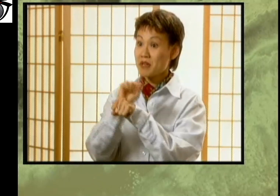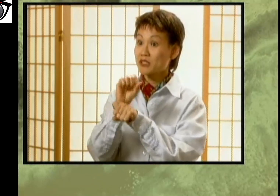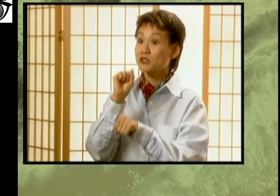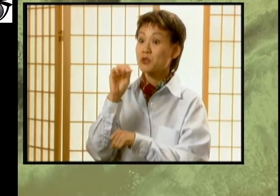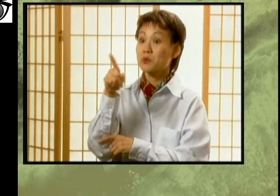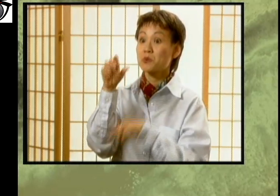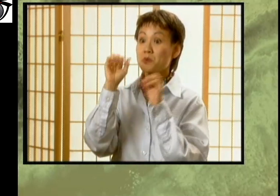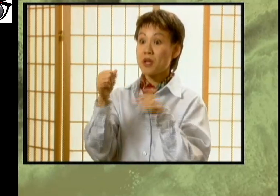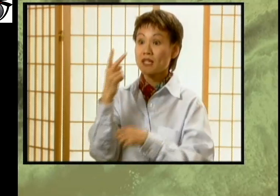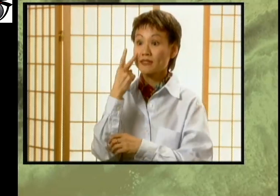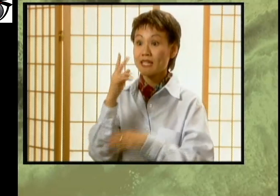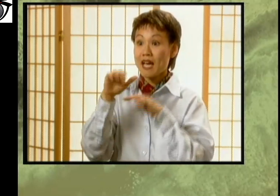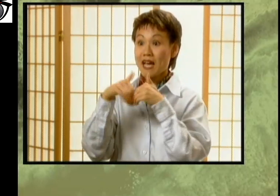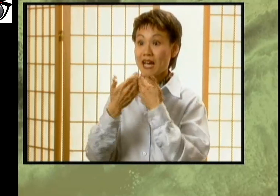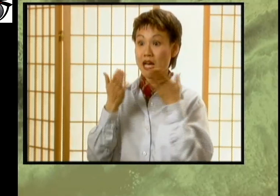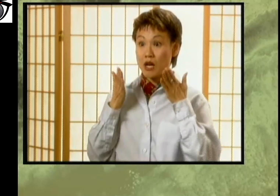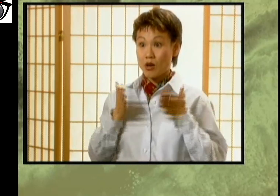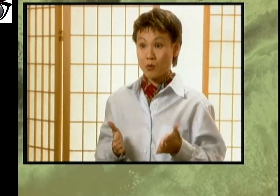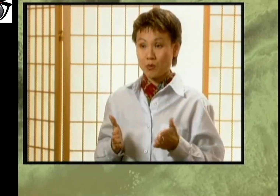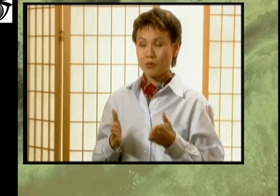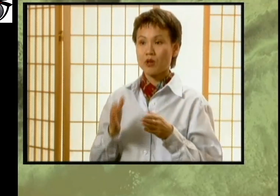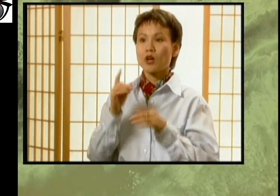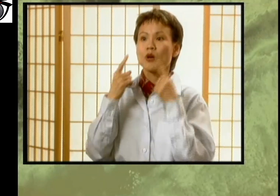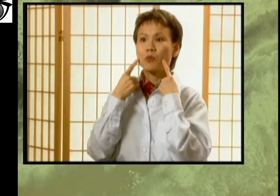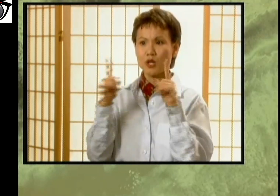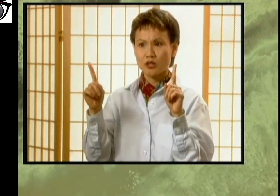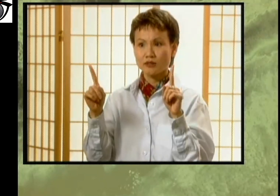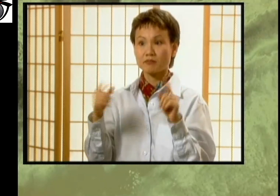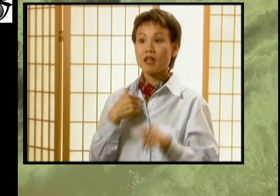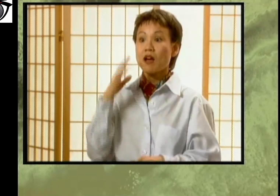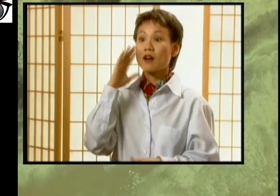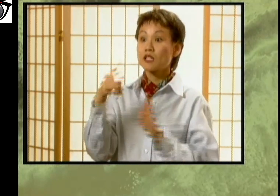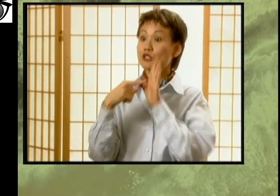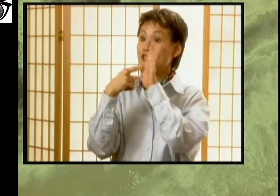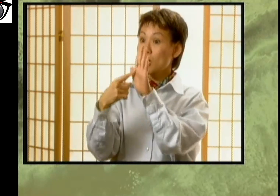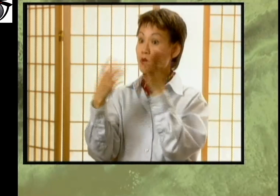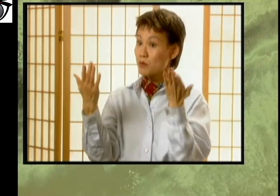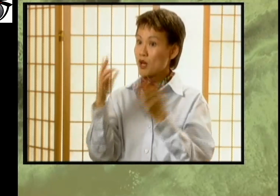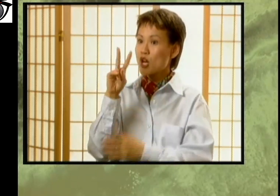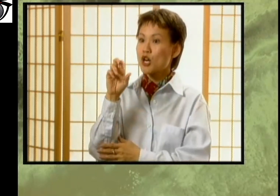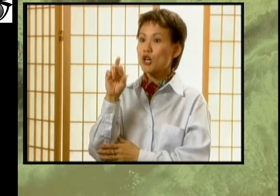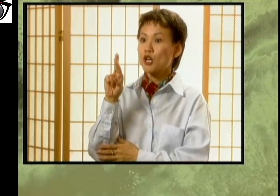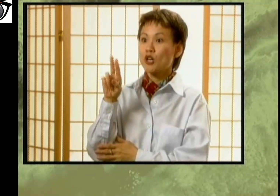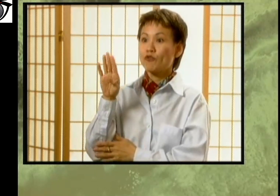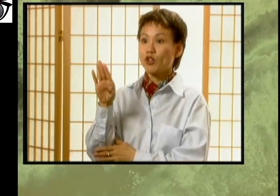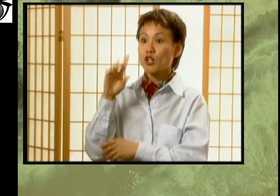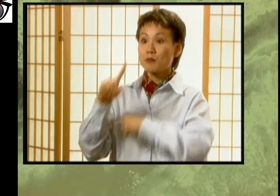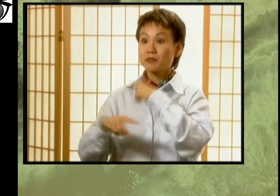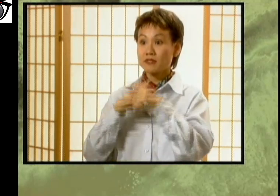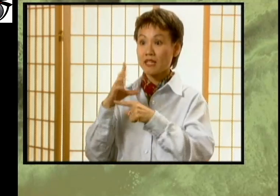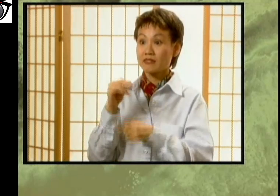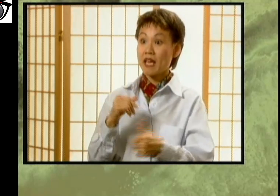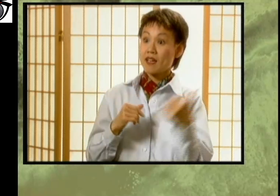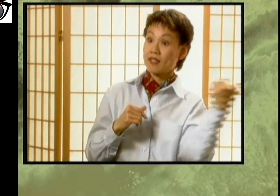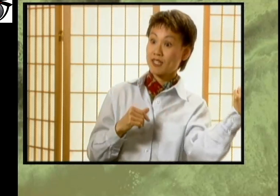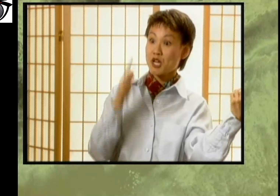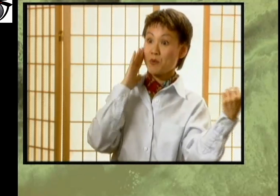Here are a few occupations so you can see how the person marker works. I'll show the verb